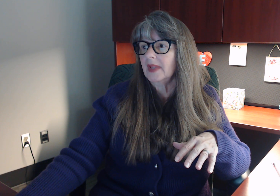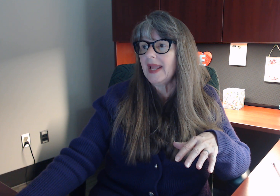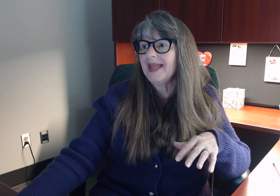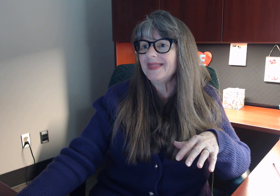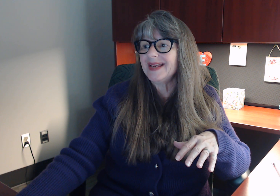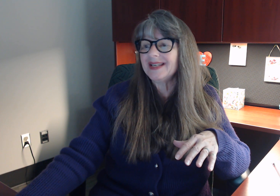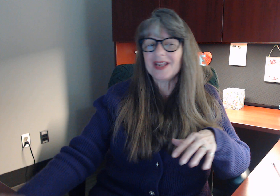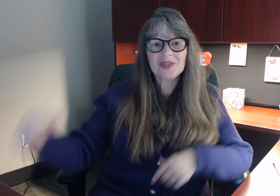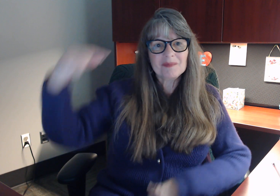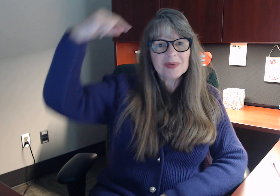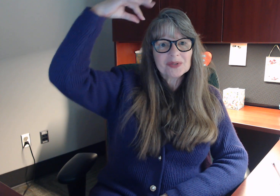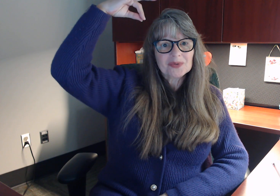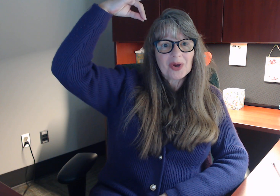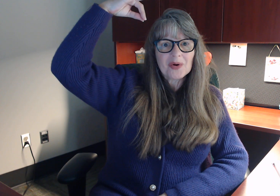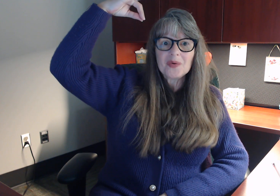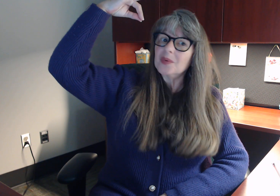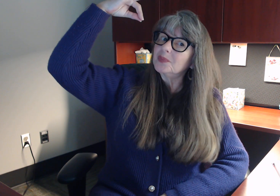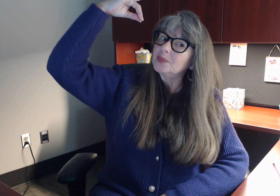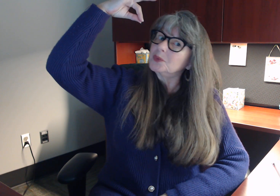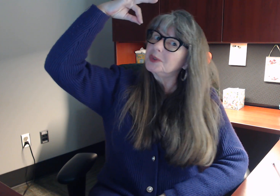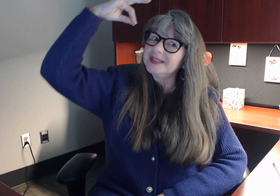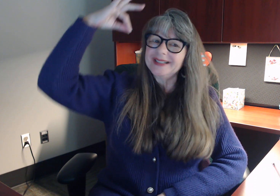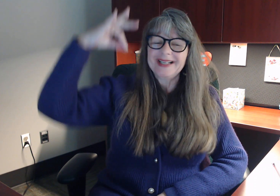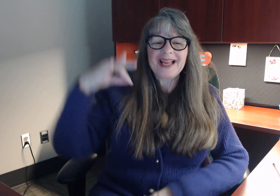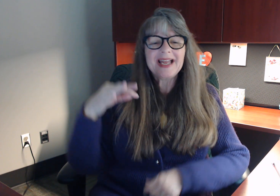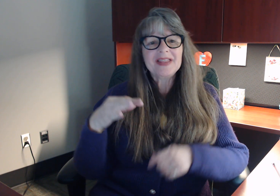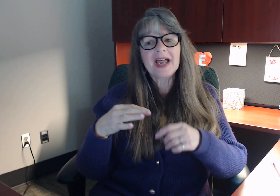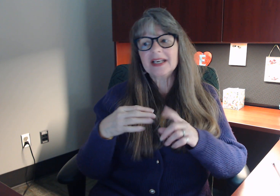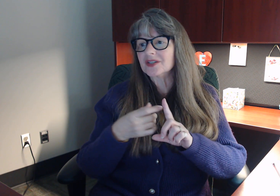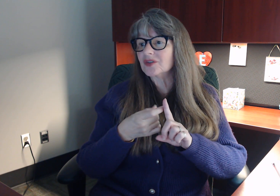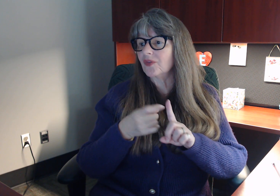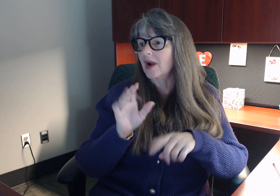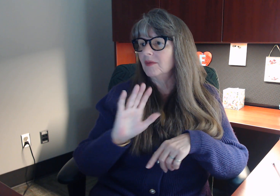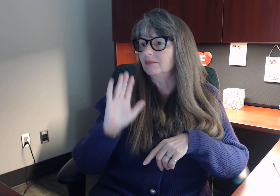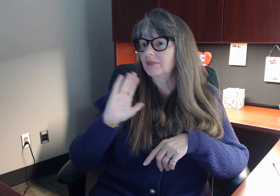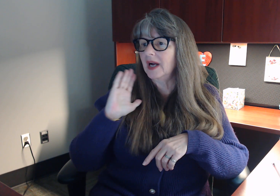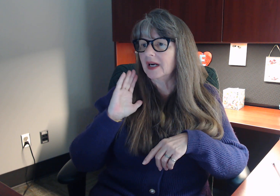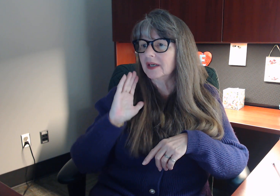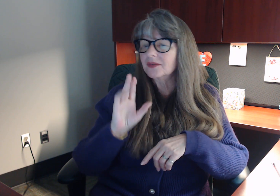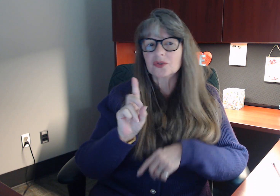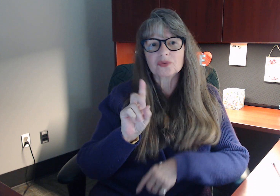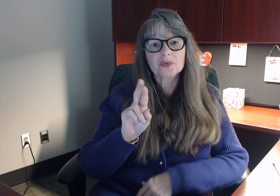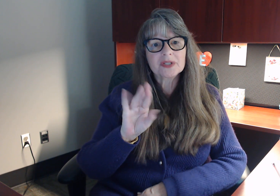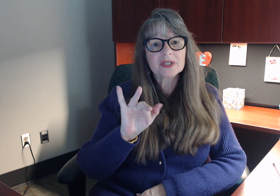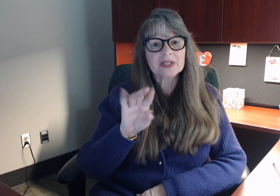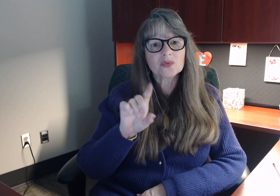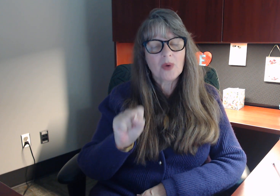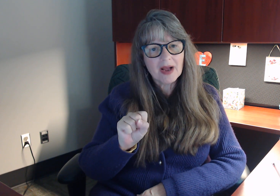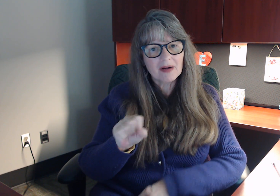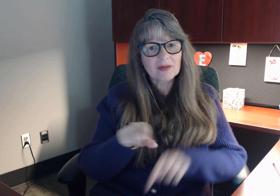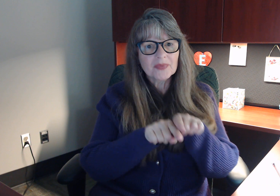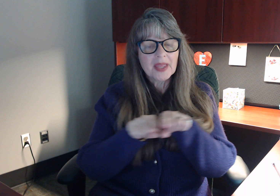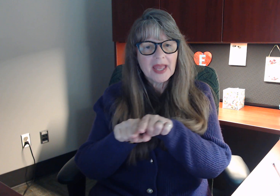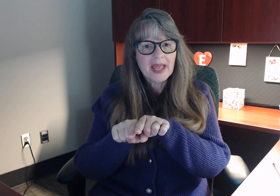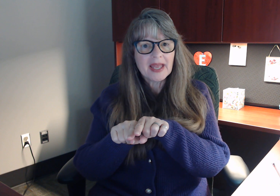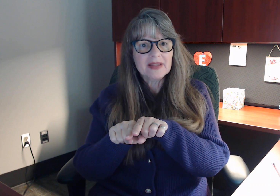And then the mistletoe, and that is from the Druids as well. And